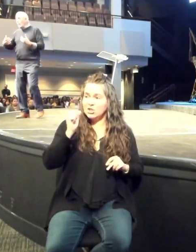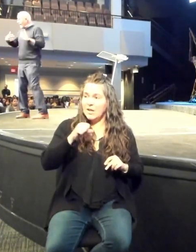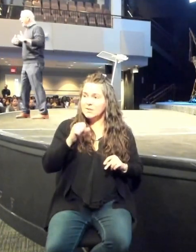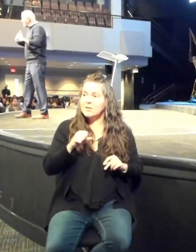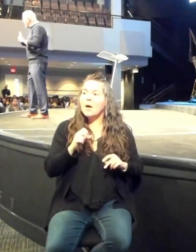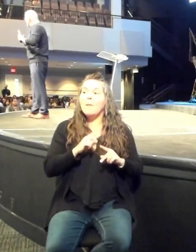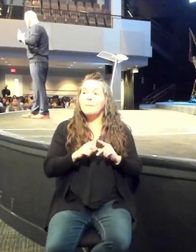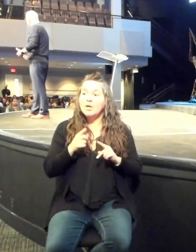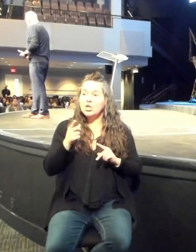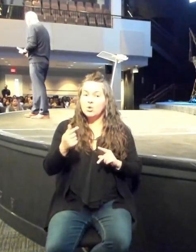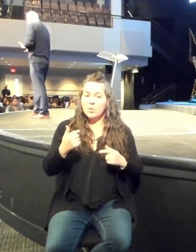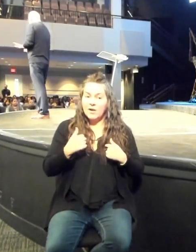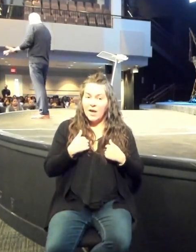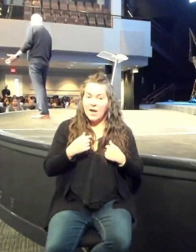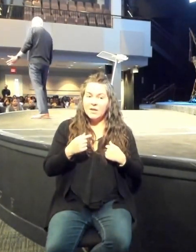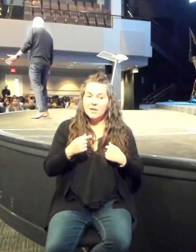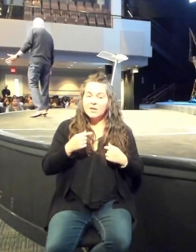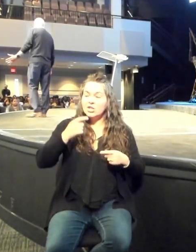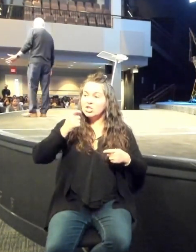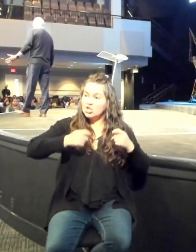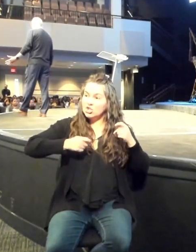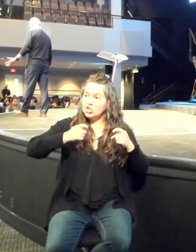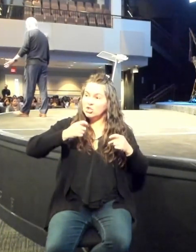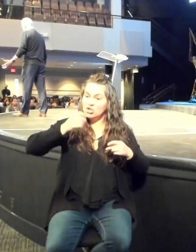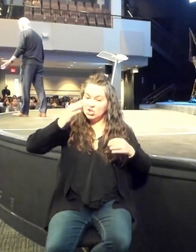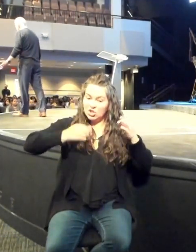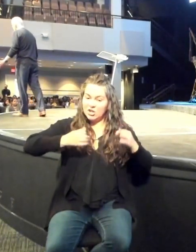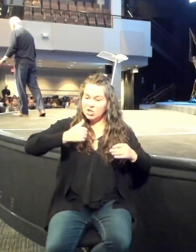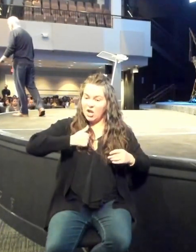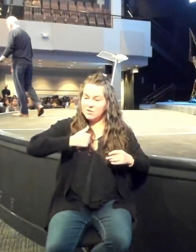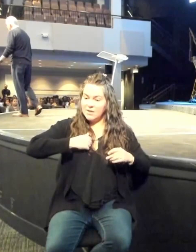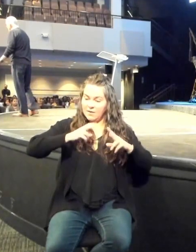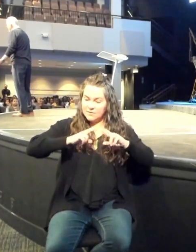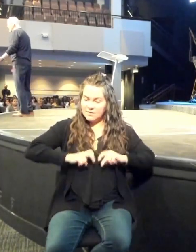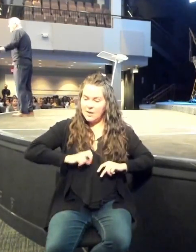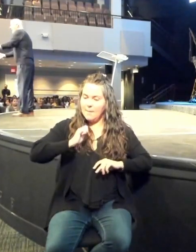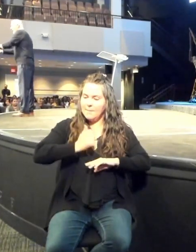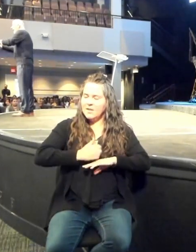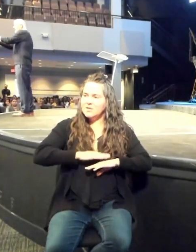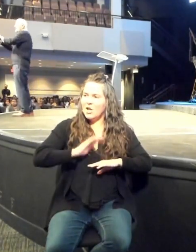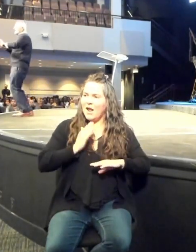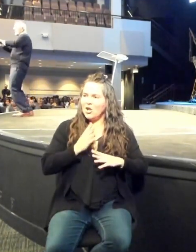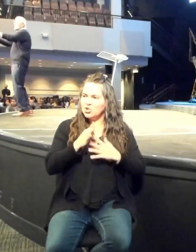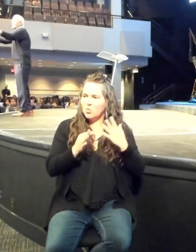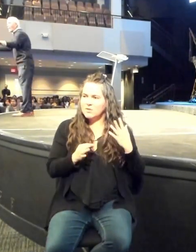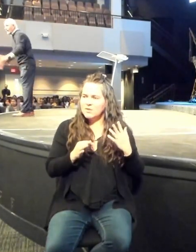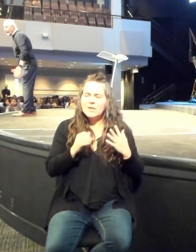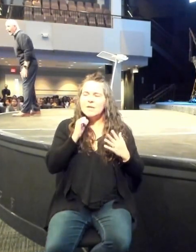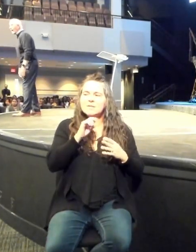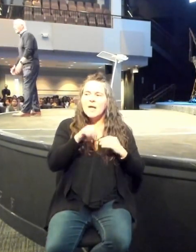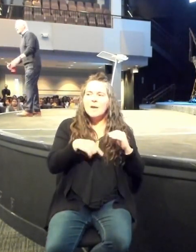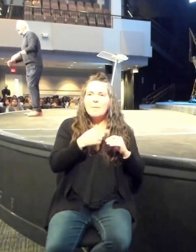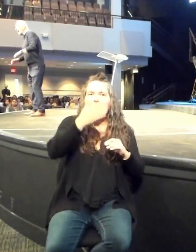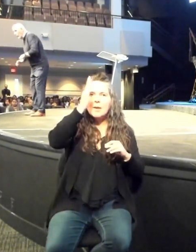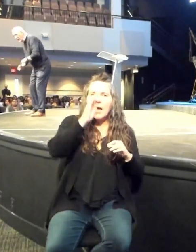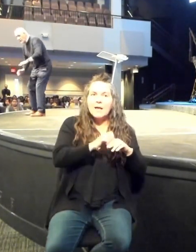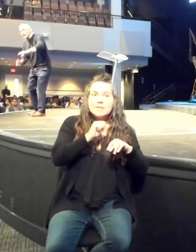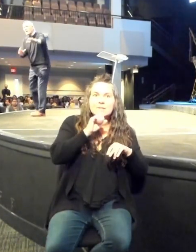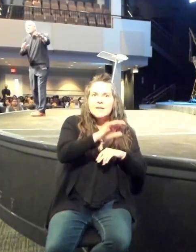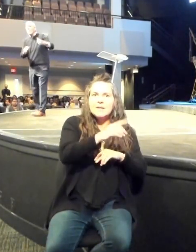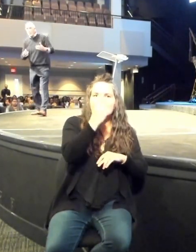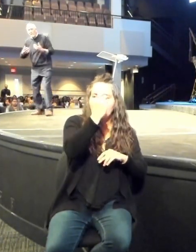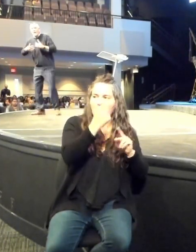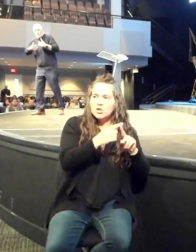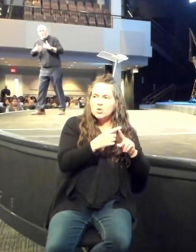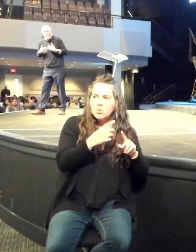But you and I judge ourselves by the choices we make in our lives. Amen. It's not about God sending someone to hell or God